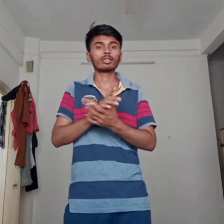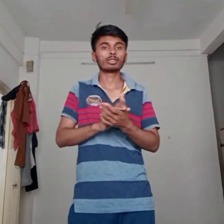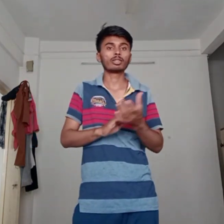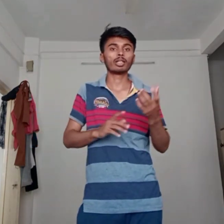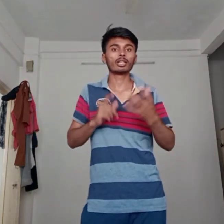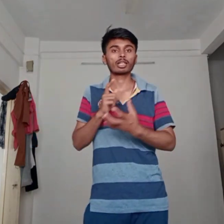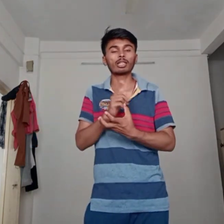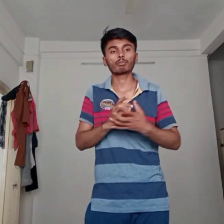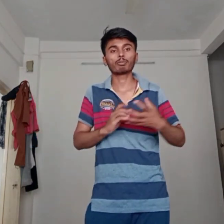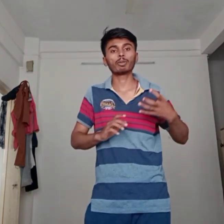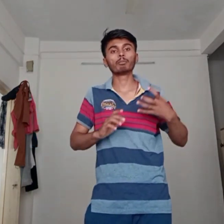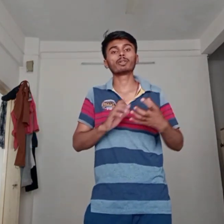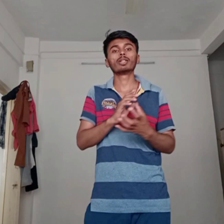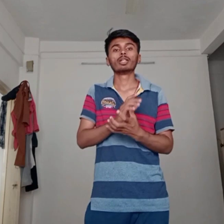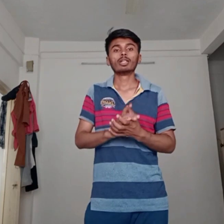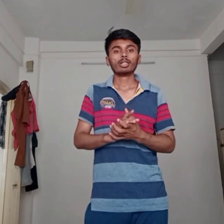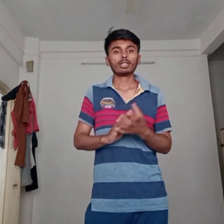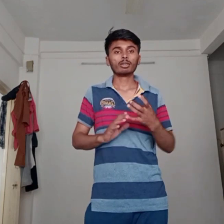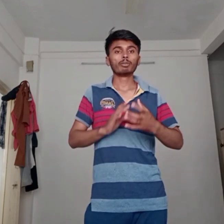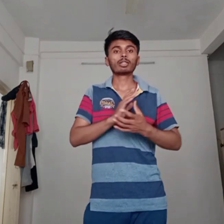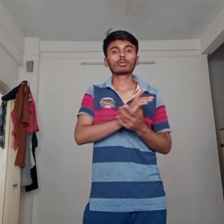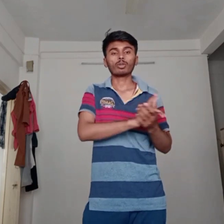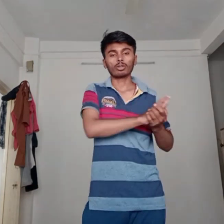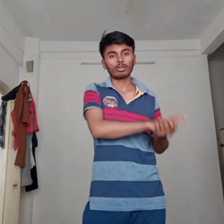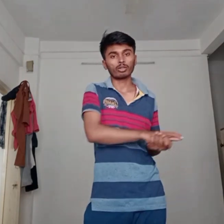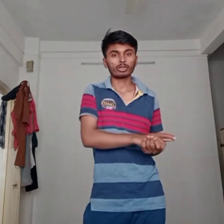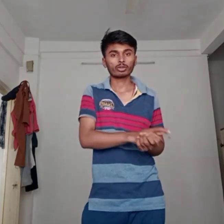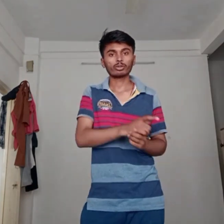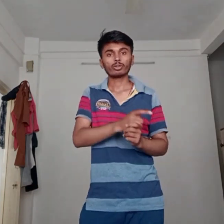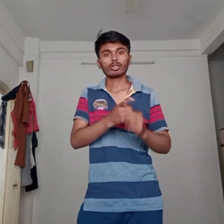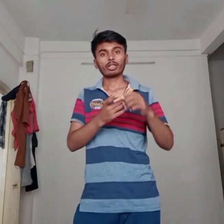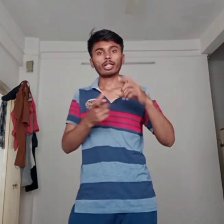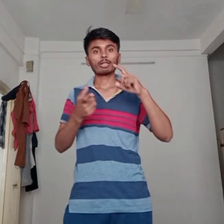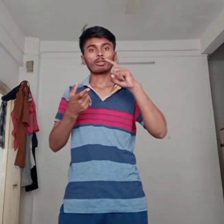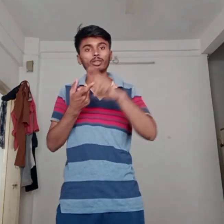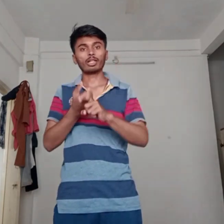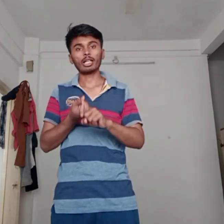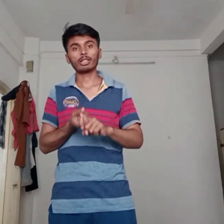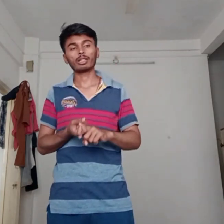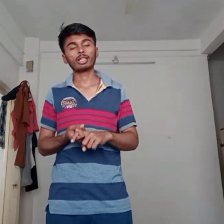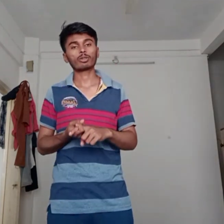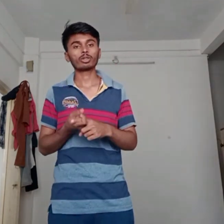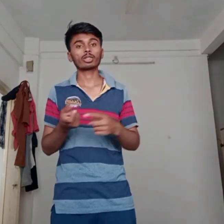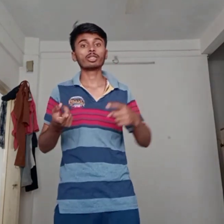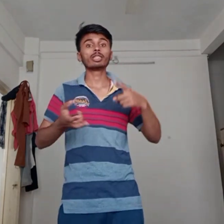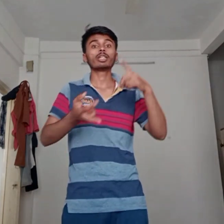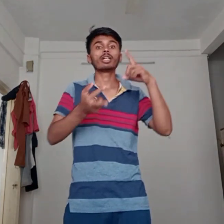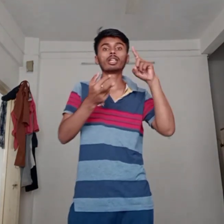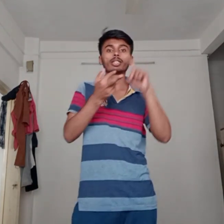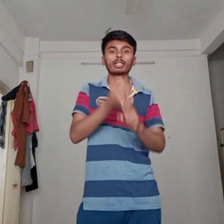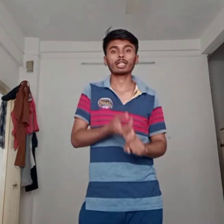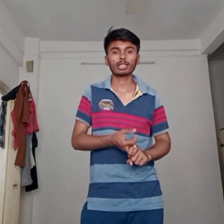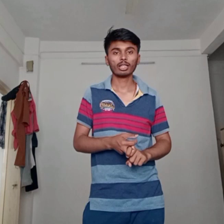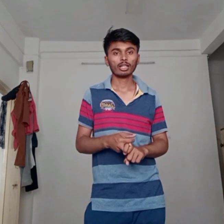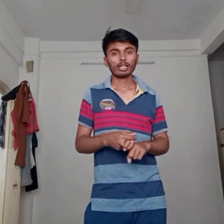the heart can't pump the blood to other organs. So high cholesterol. Then heart attack. Due to